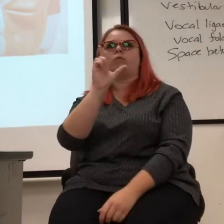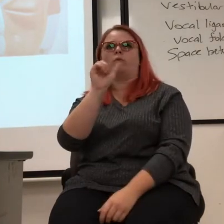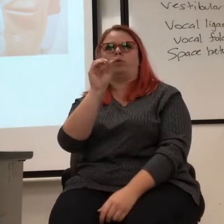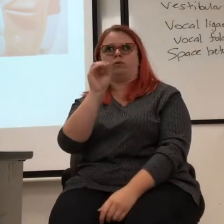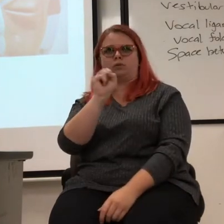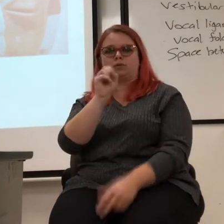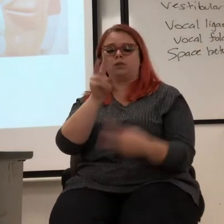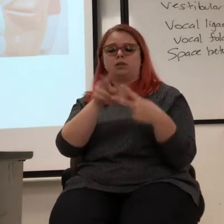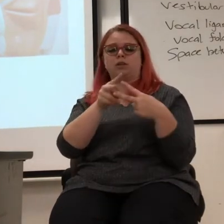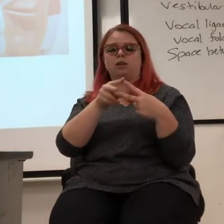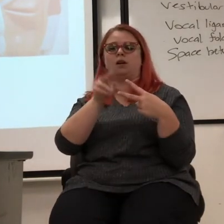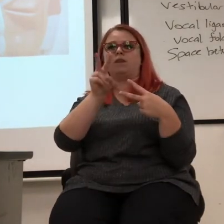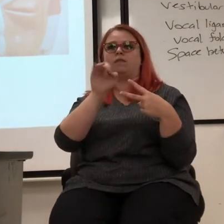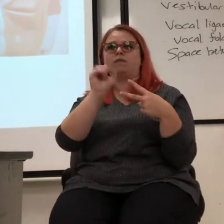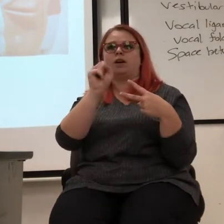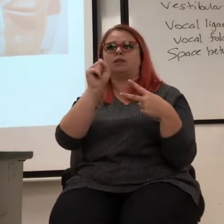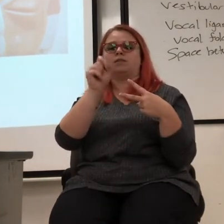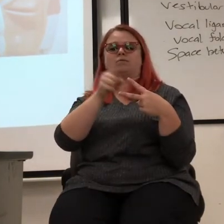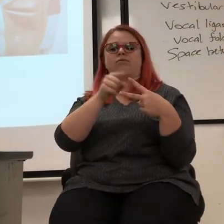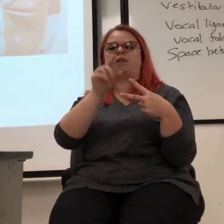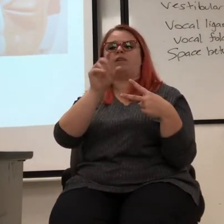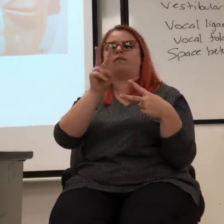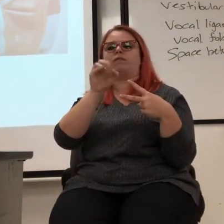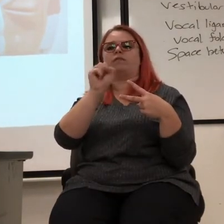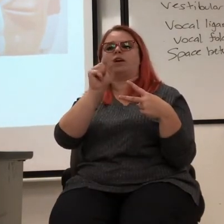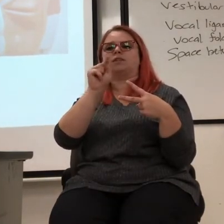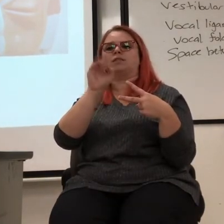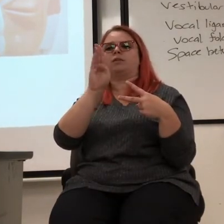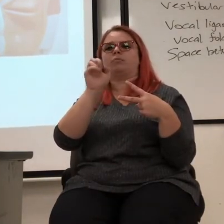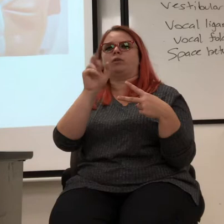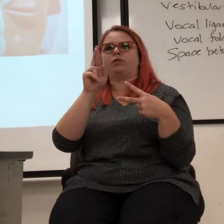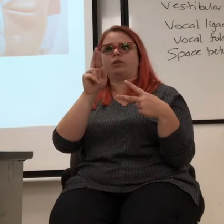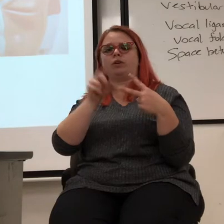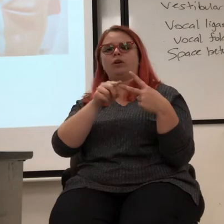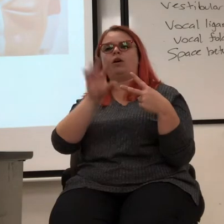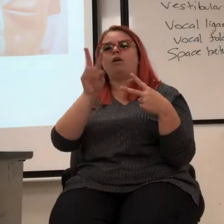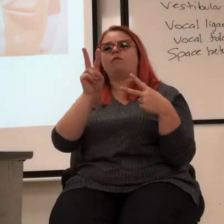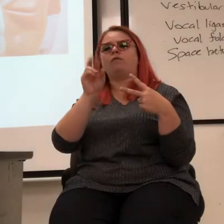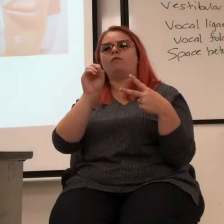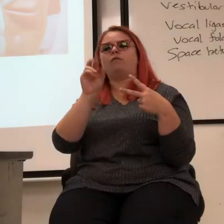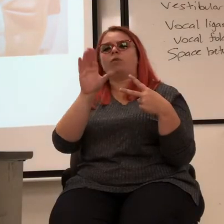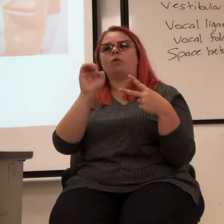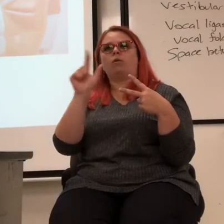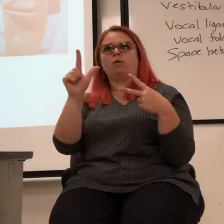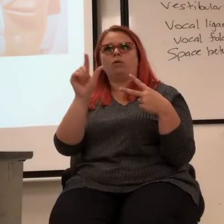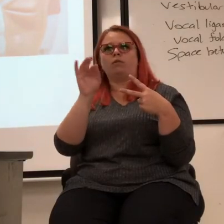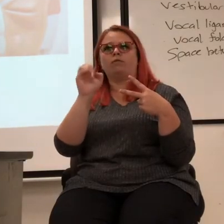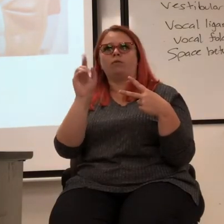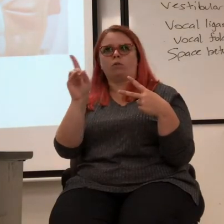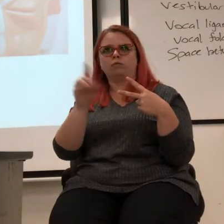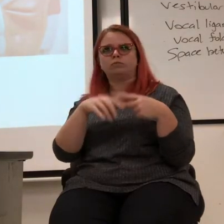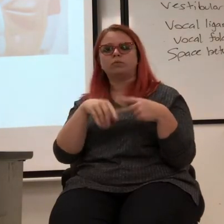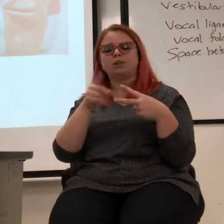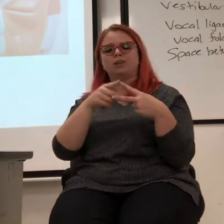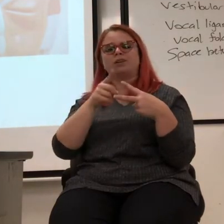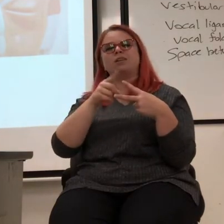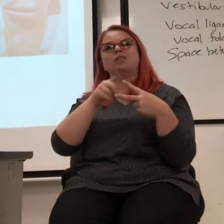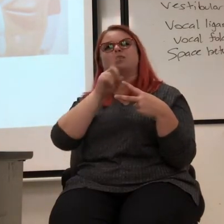fold and the vocal fold. The vestibular fold is kind of creating a